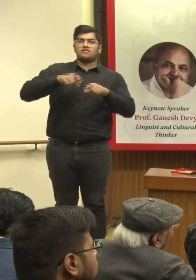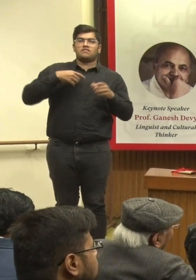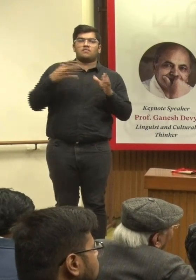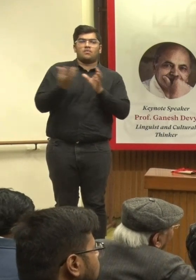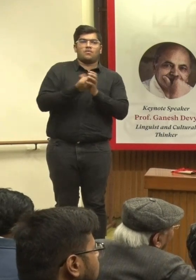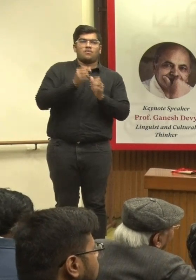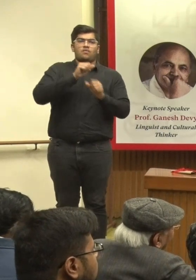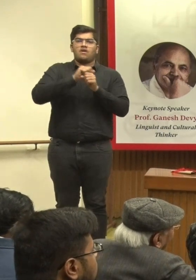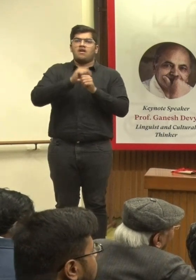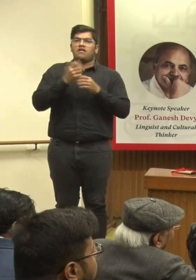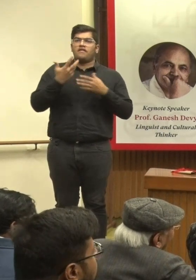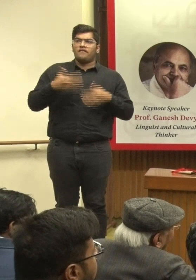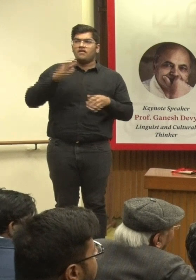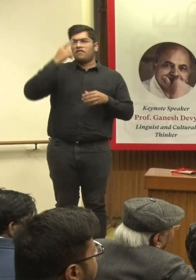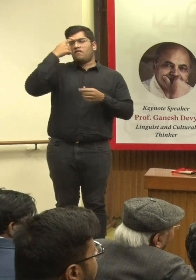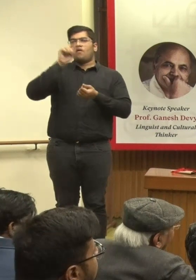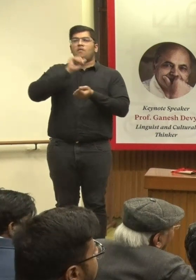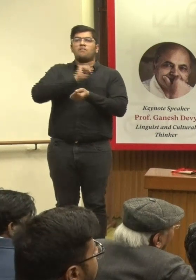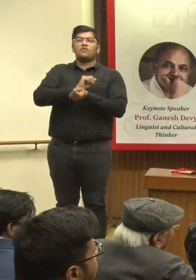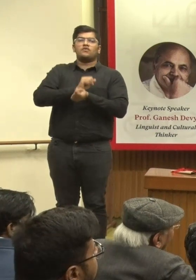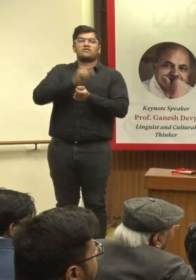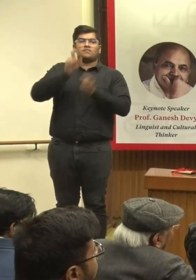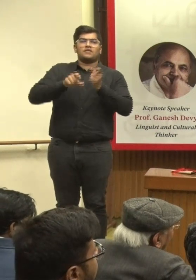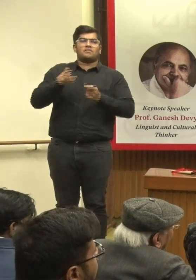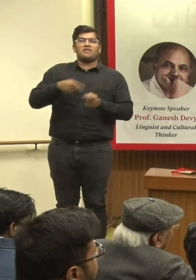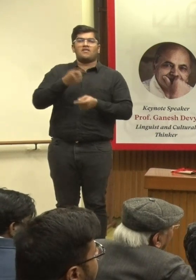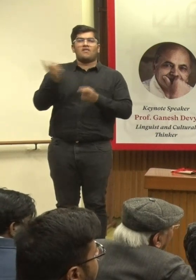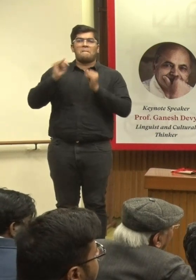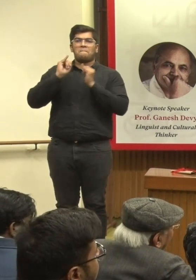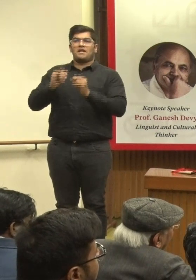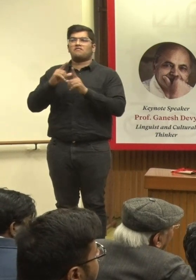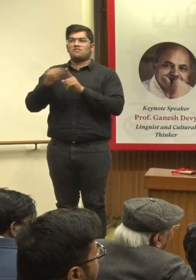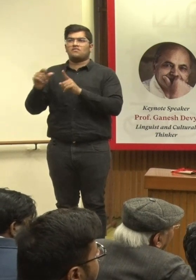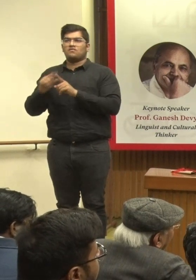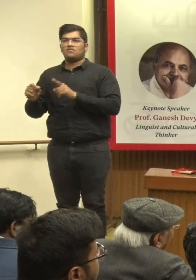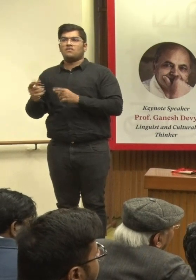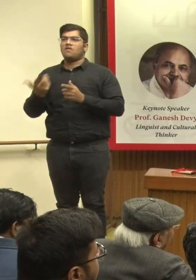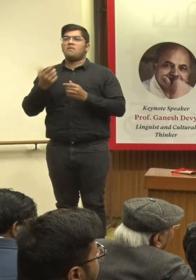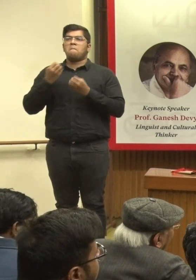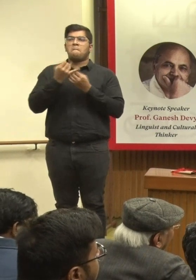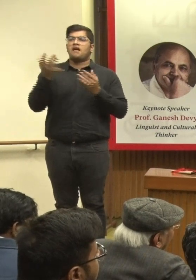or with police officers. So many died in police custody.